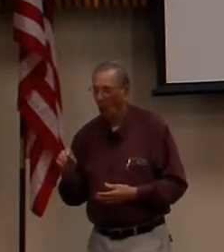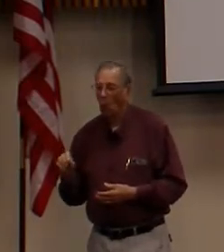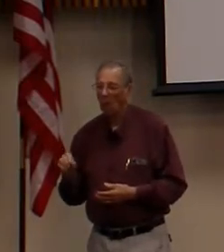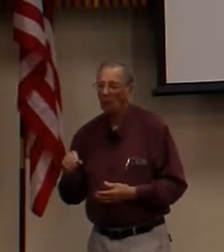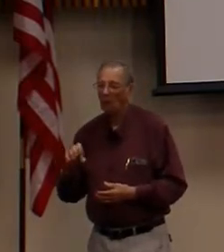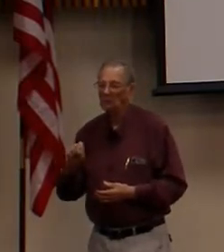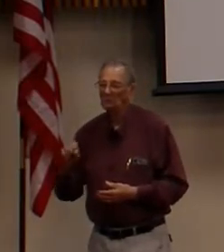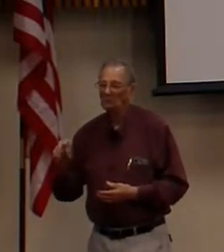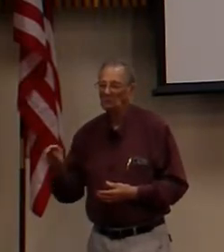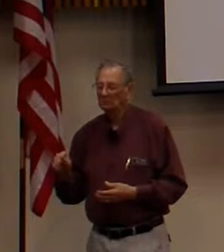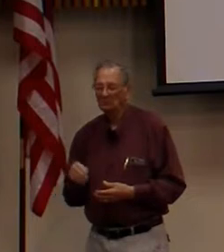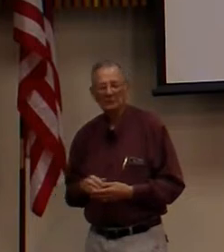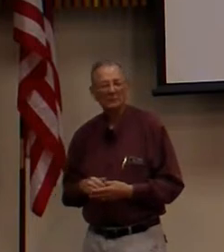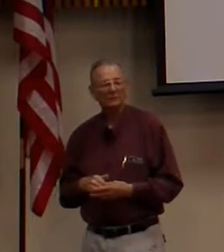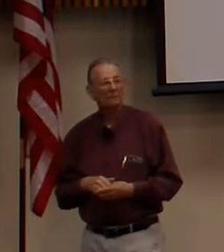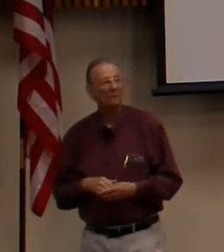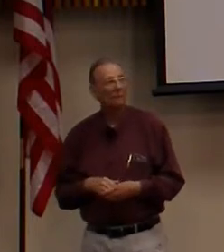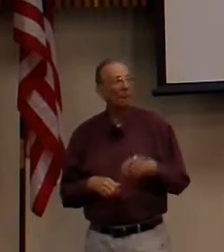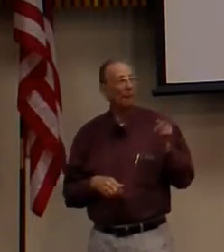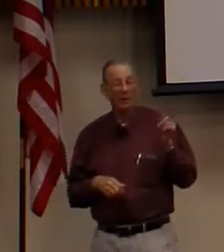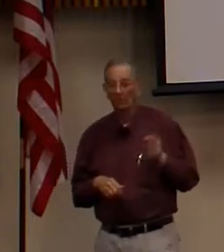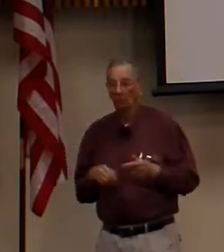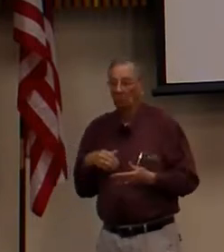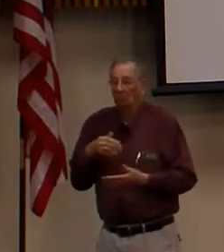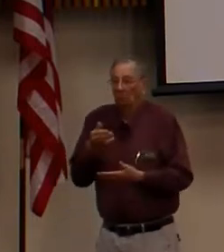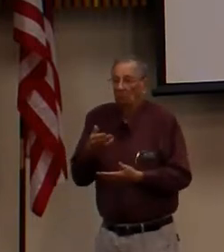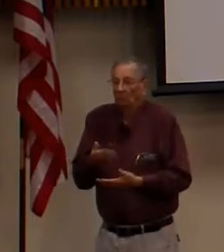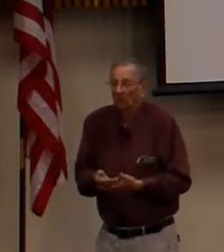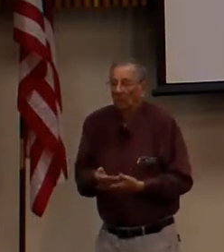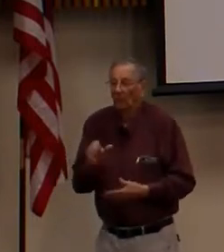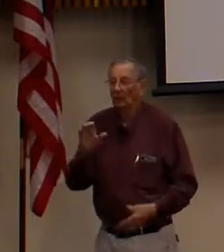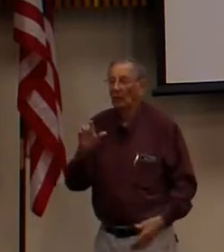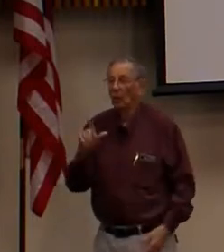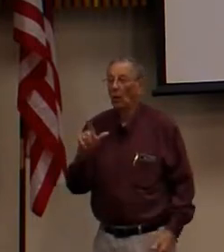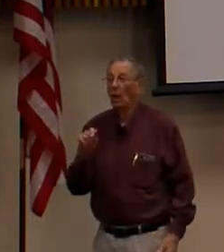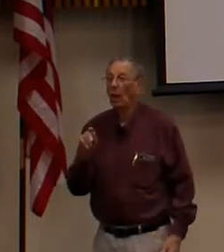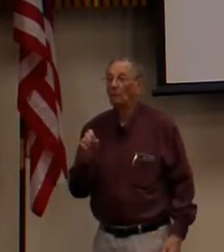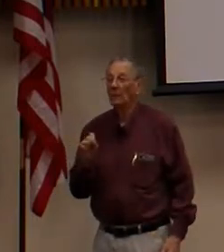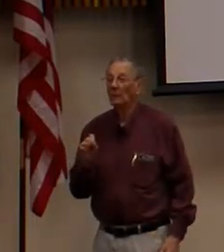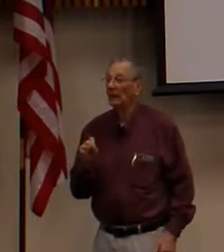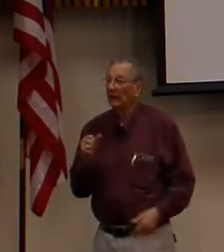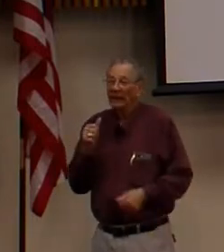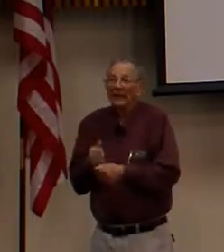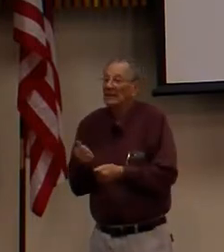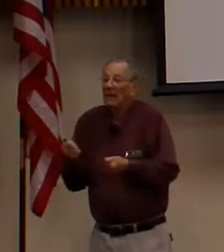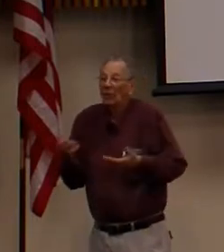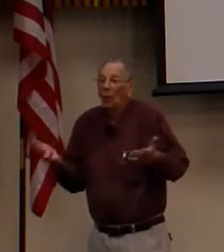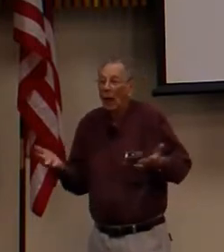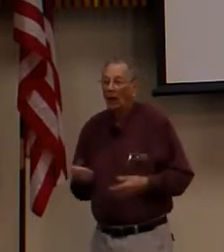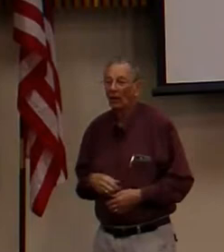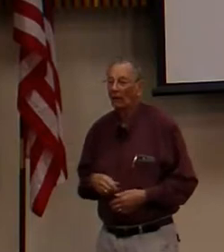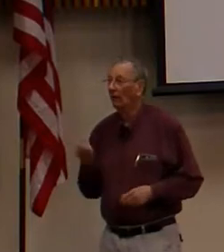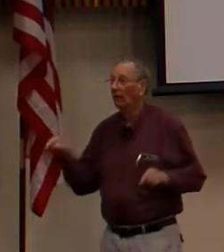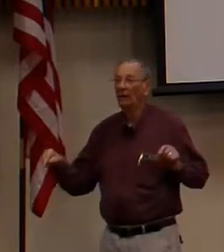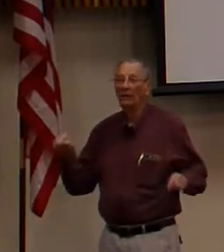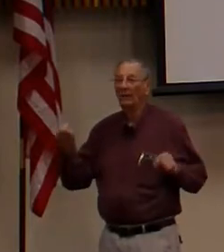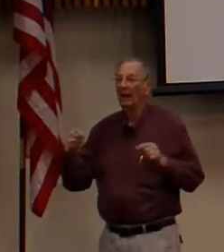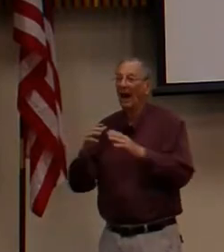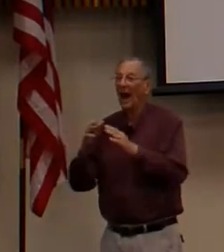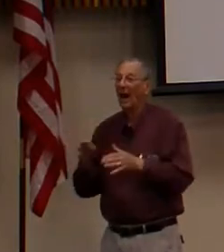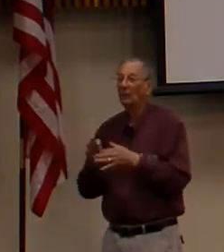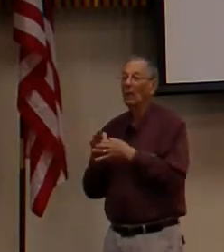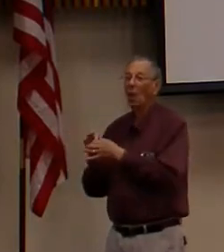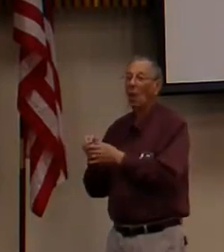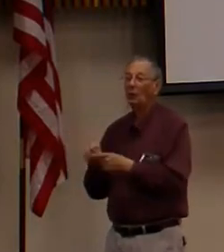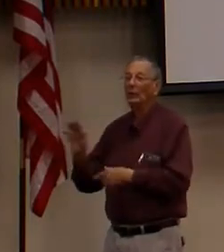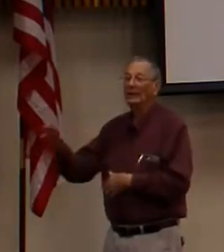So because this was the landing point for Columbus, you have Columbus all over the place. So this is a house that belonged